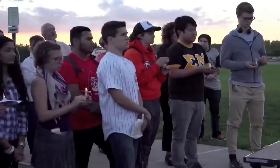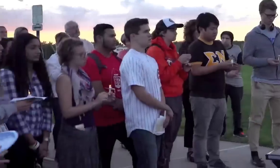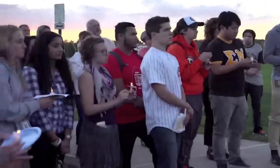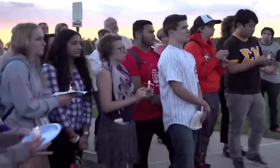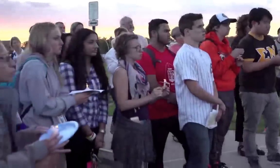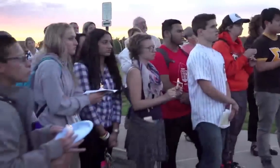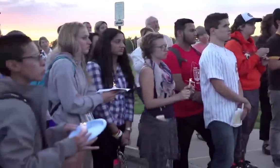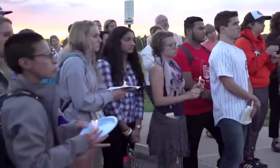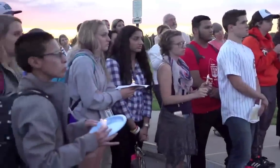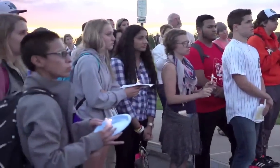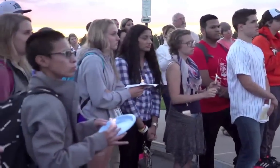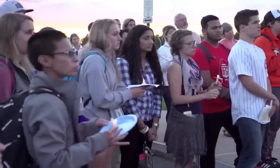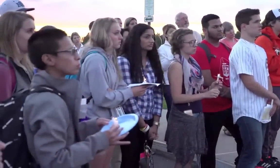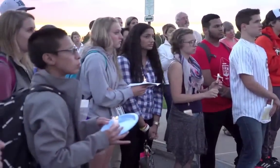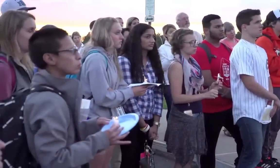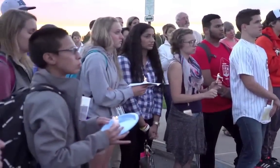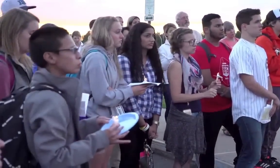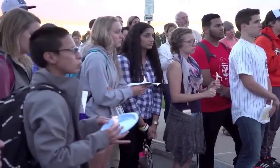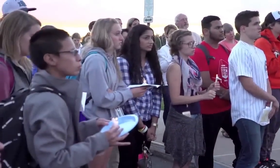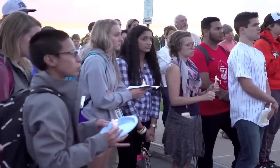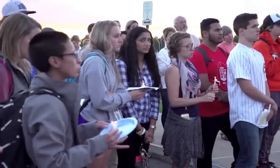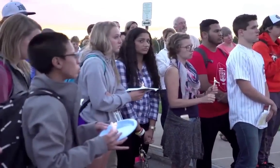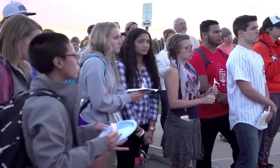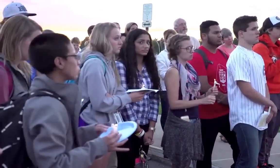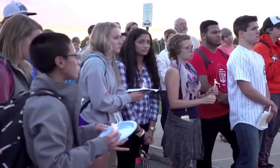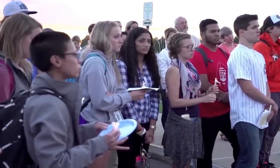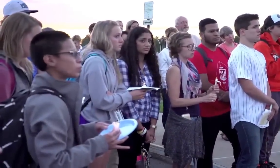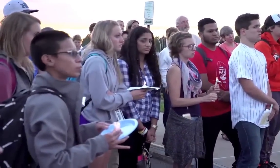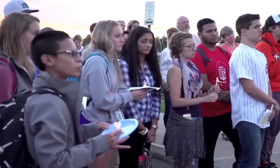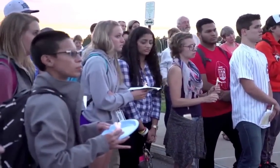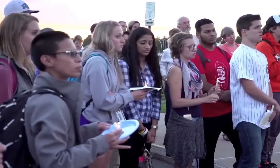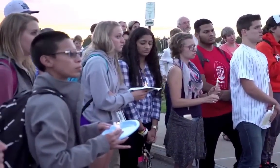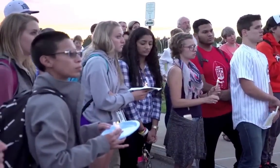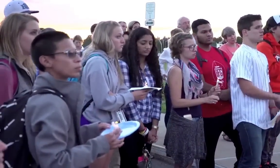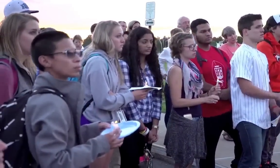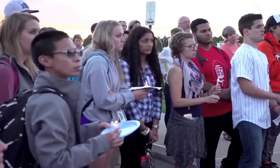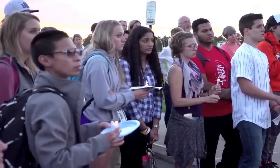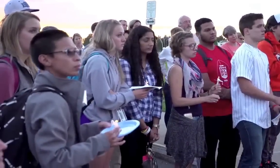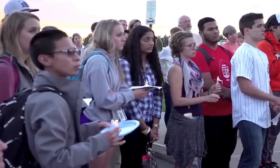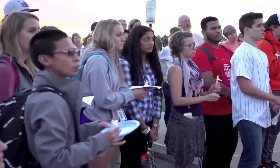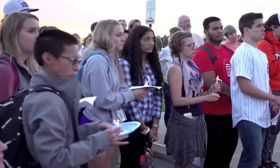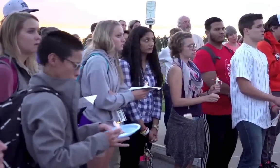Okay. Is everybody okay to sign with the candles in their hand as well?